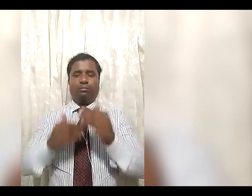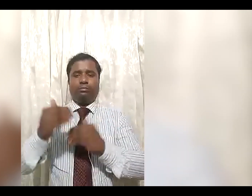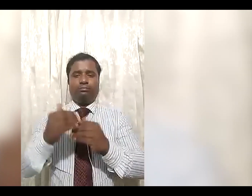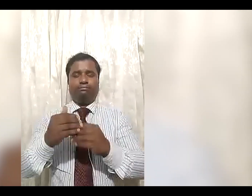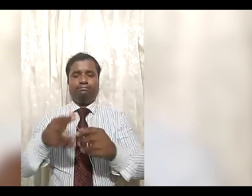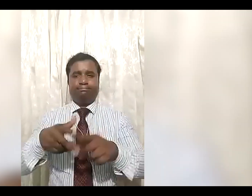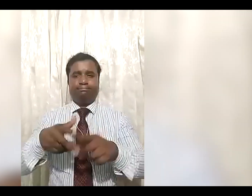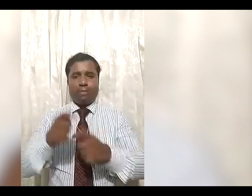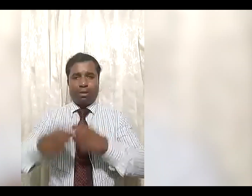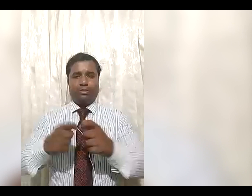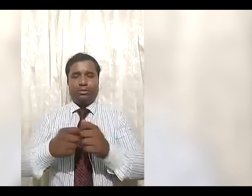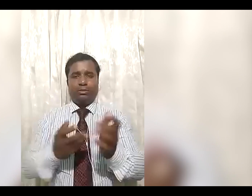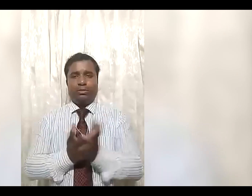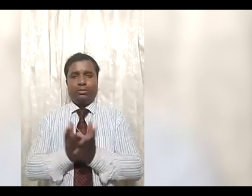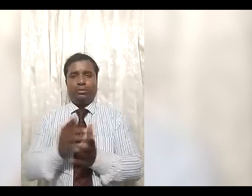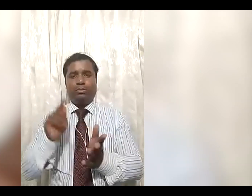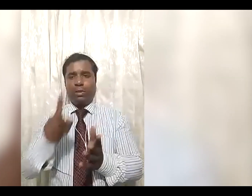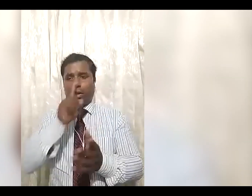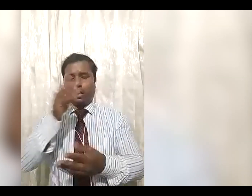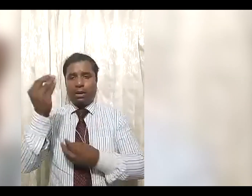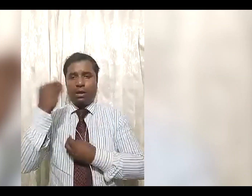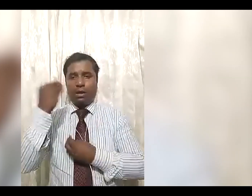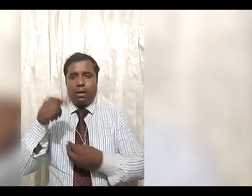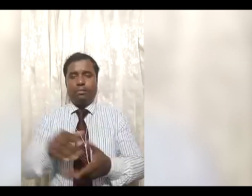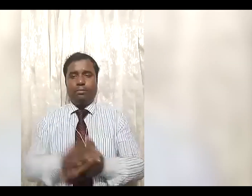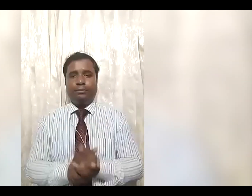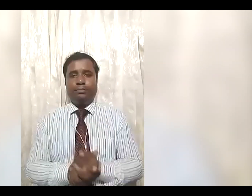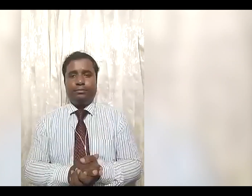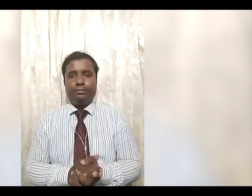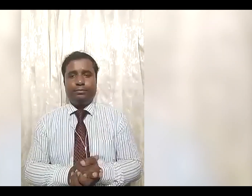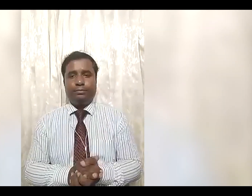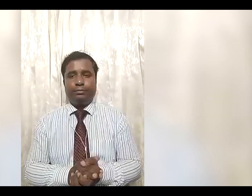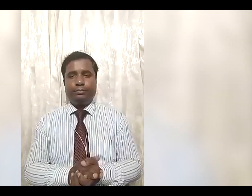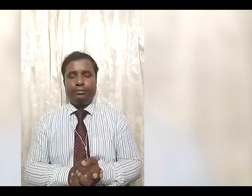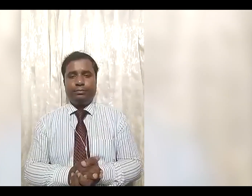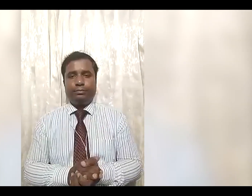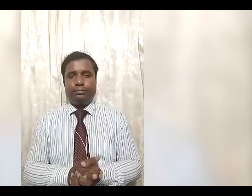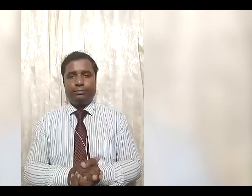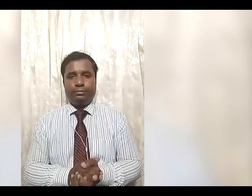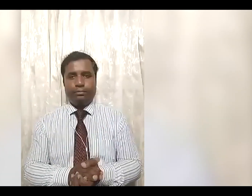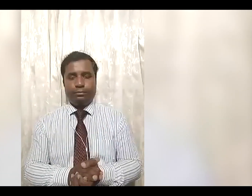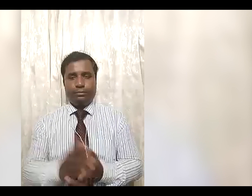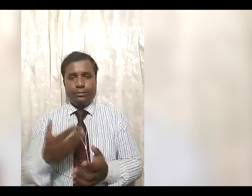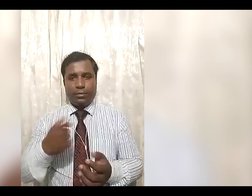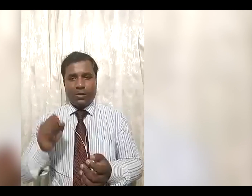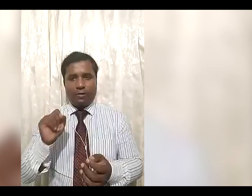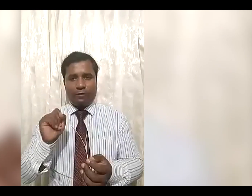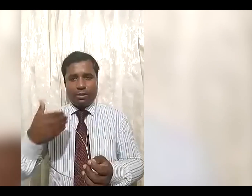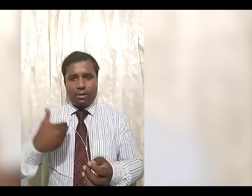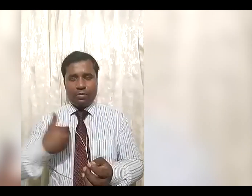that all youth leader can aspire to change those things. So firstly, our